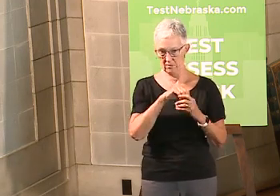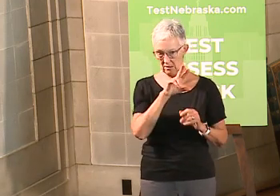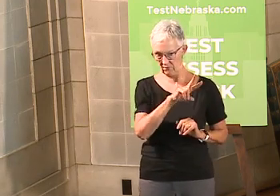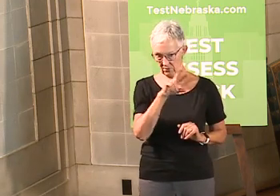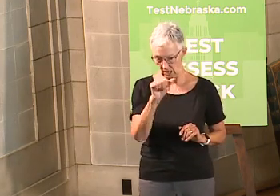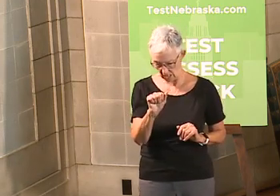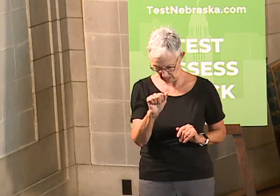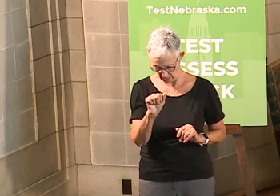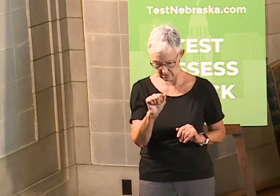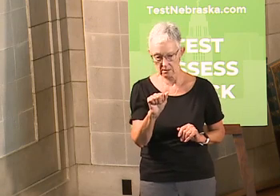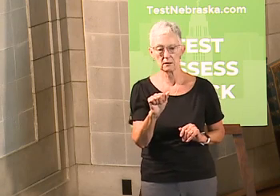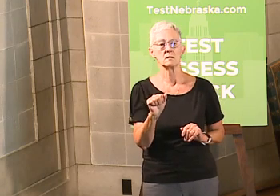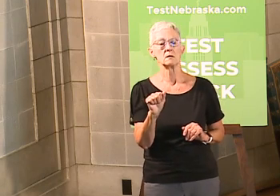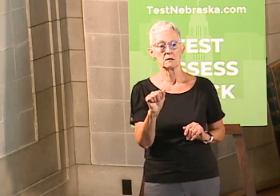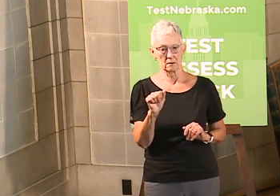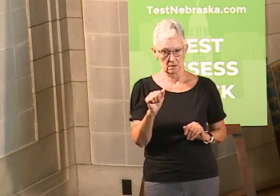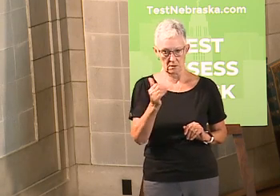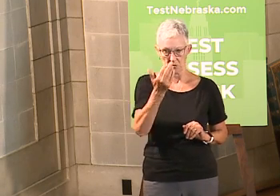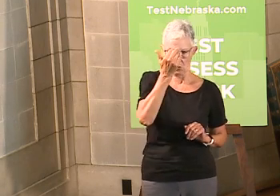to